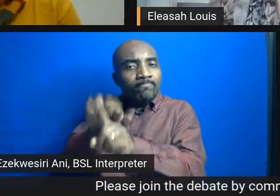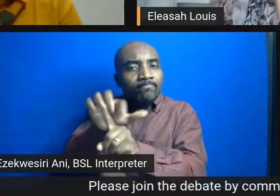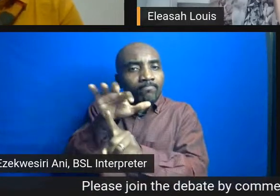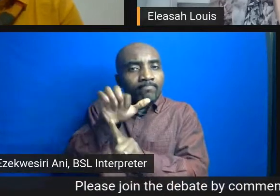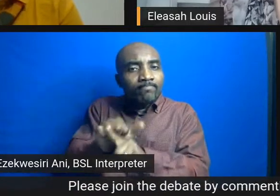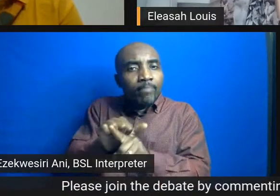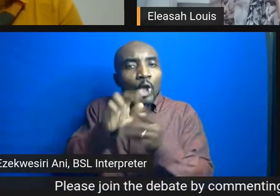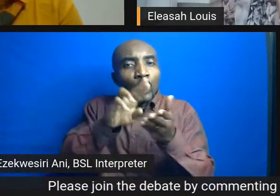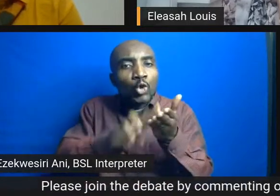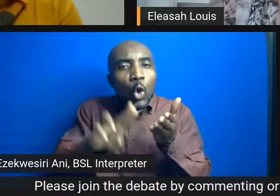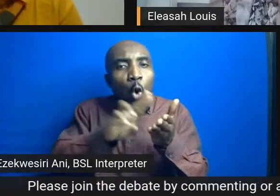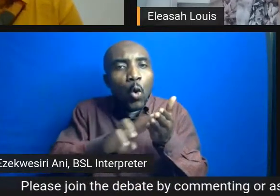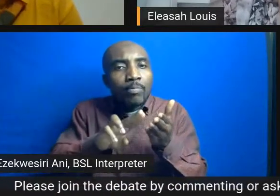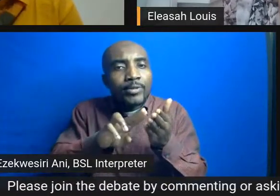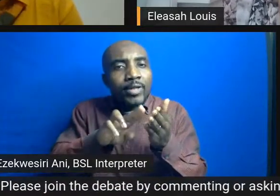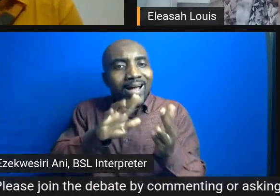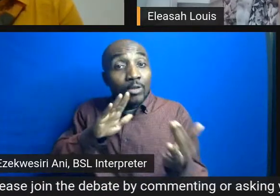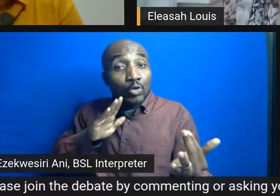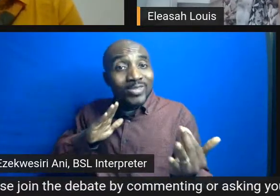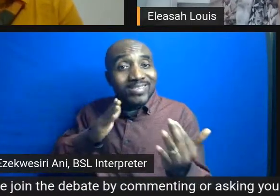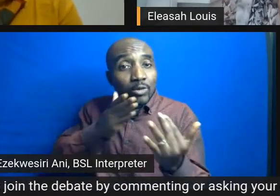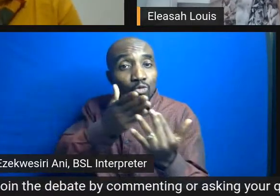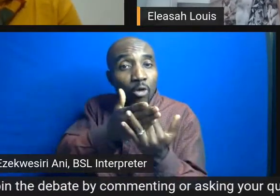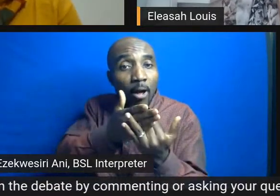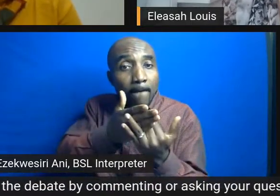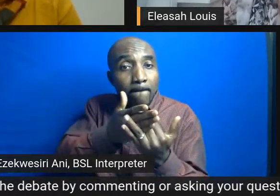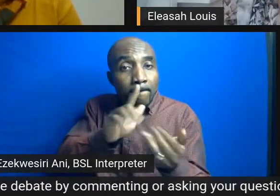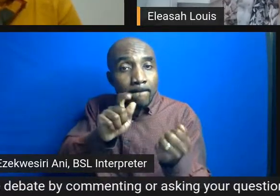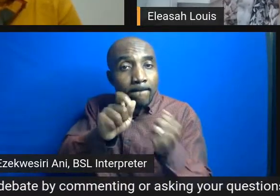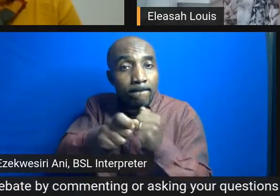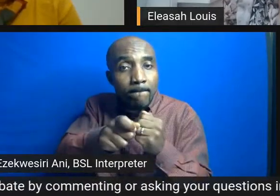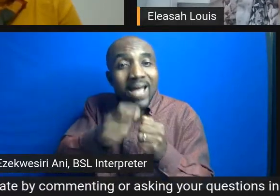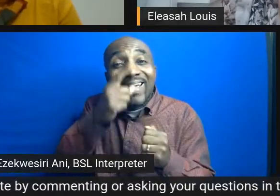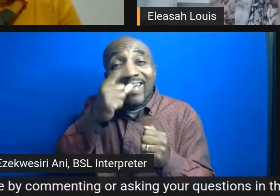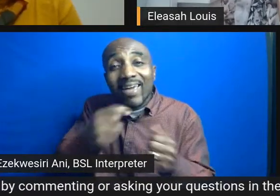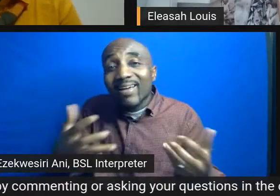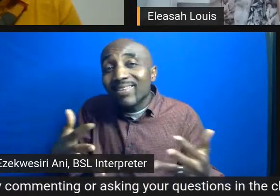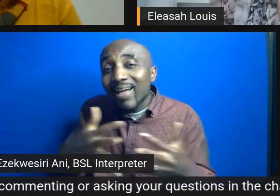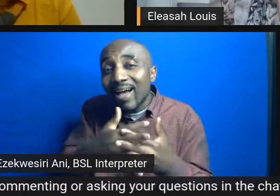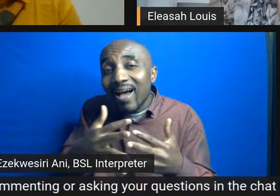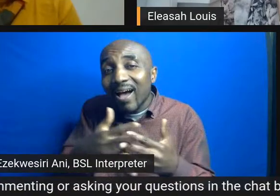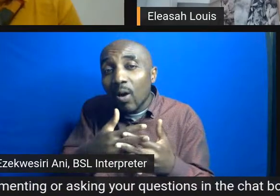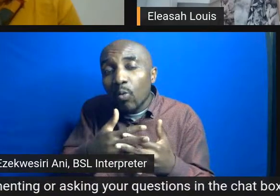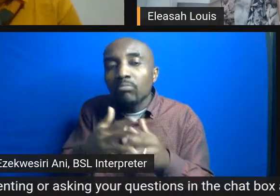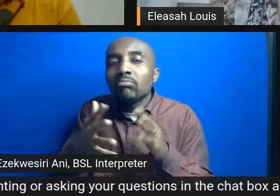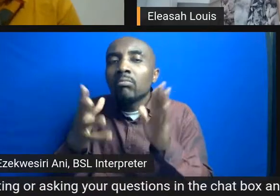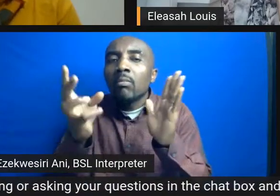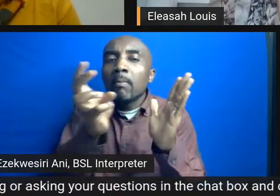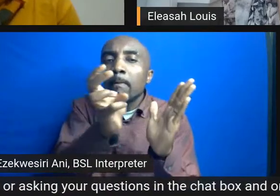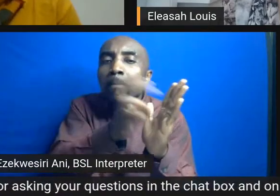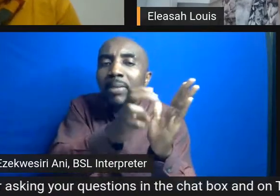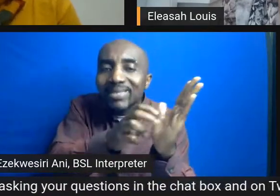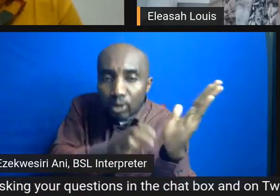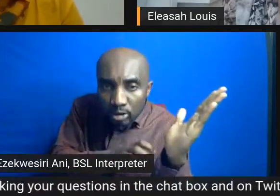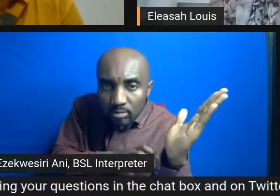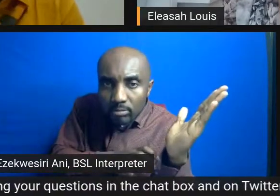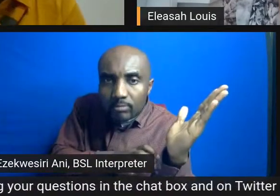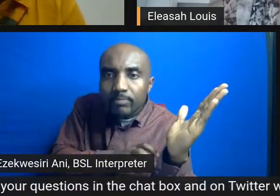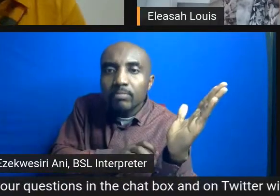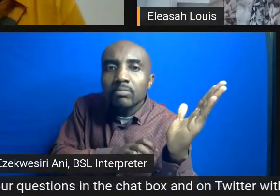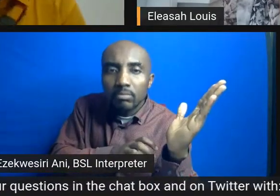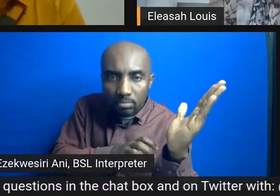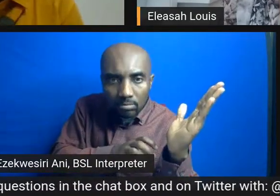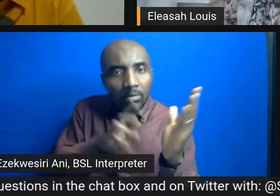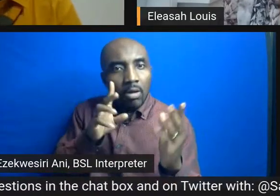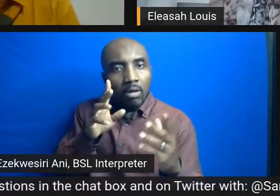to disrupt those norms, we can do so through petitions, through standing for